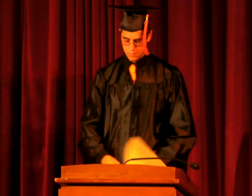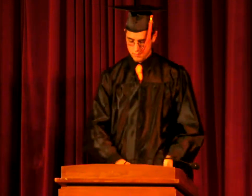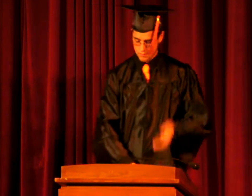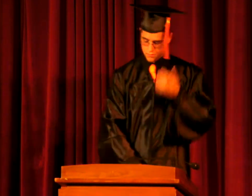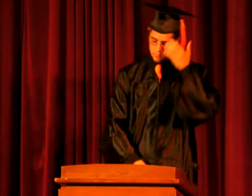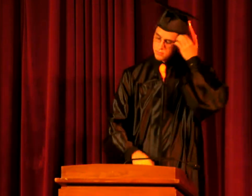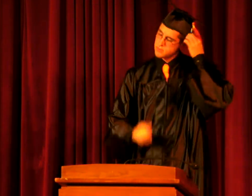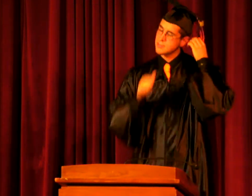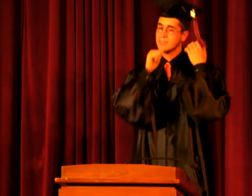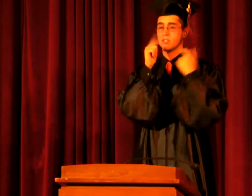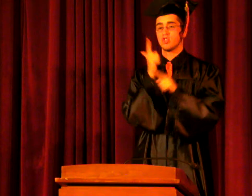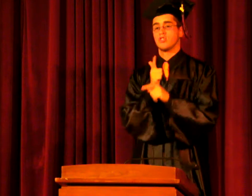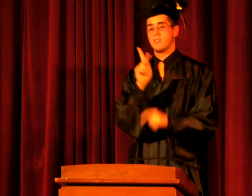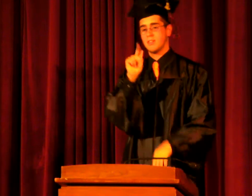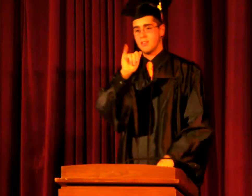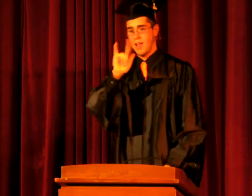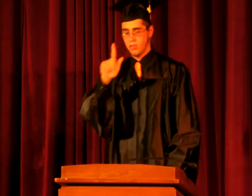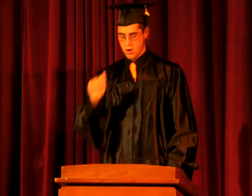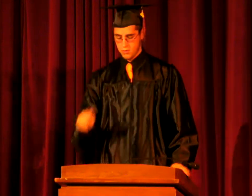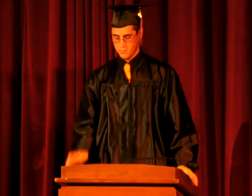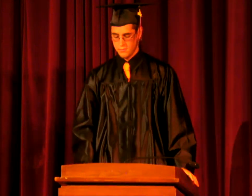my dad, and my sister, Kayla.